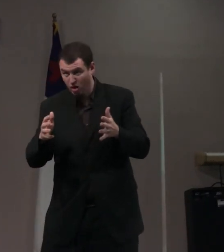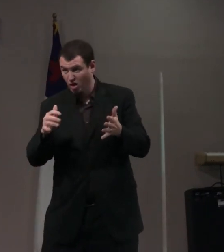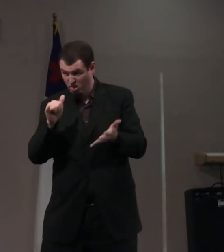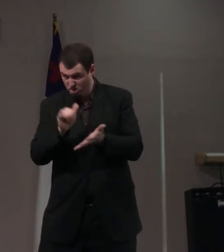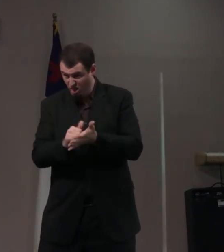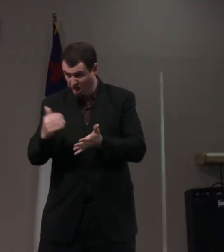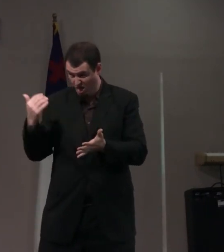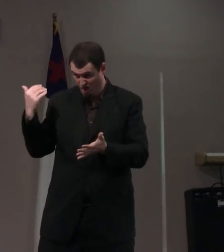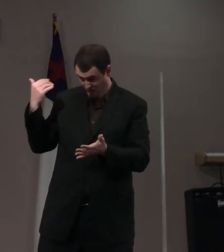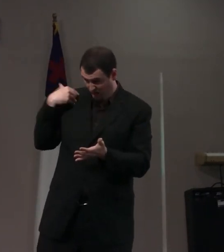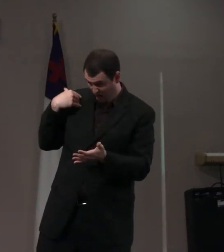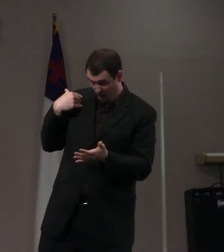the team.